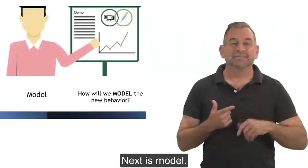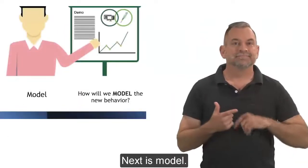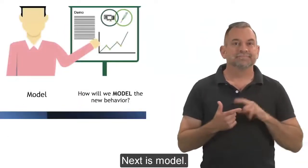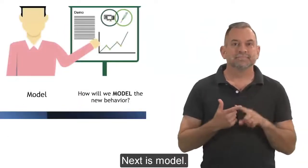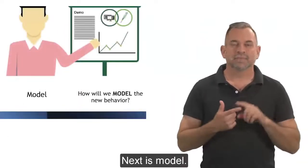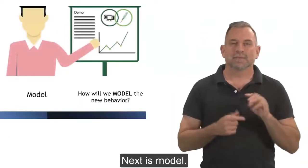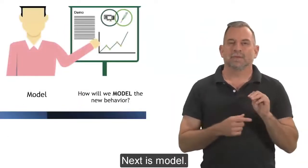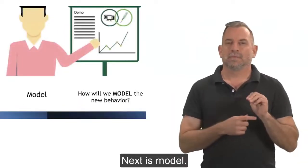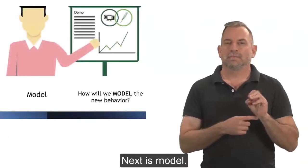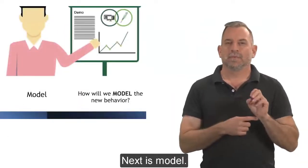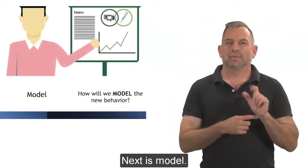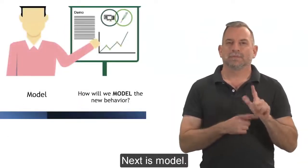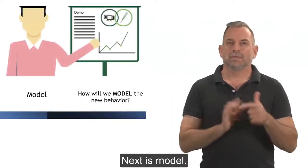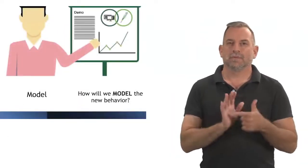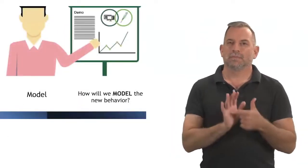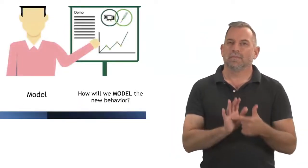Next is model.